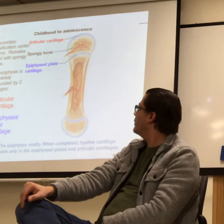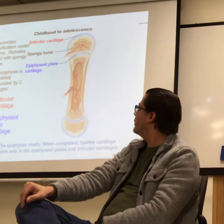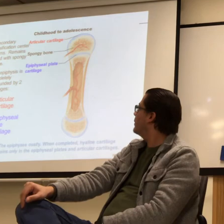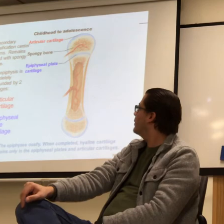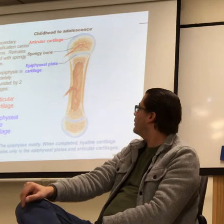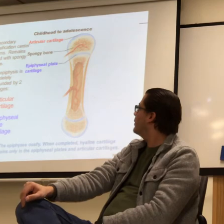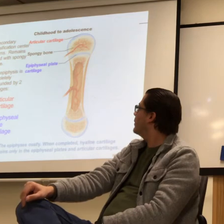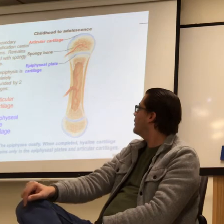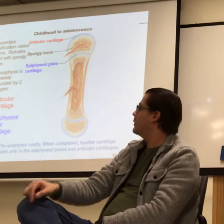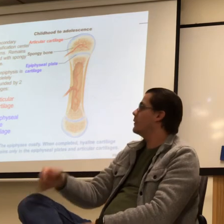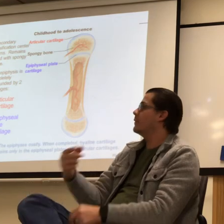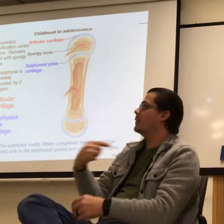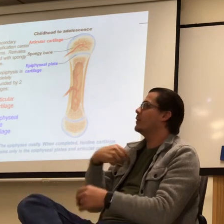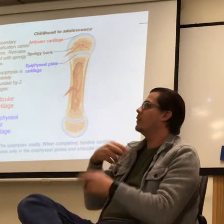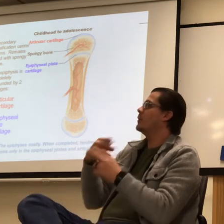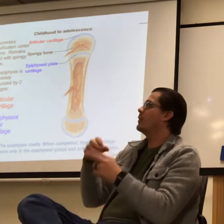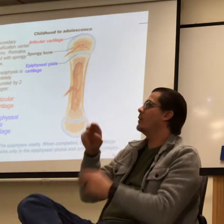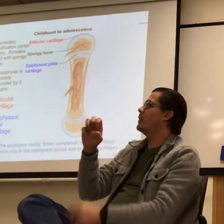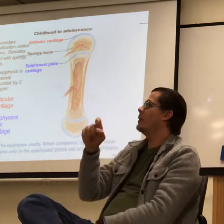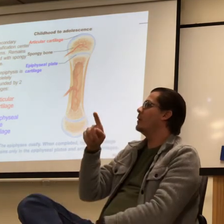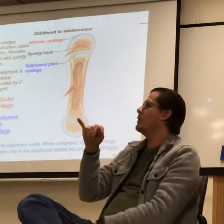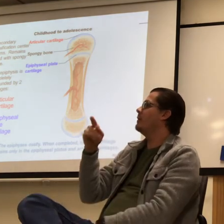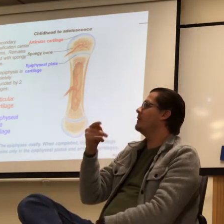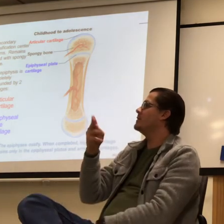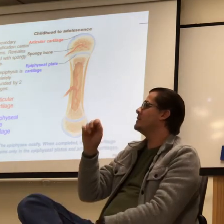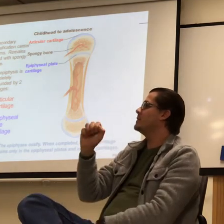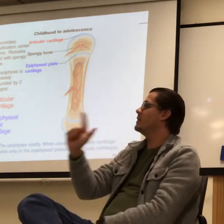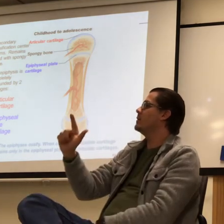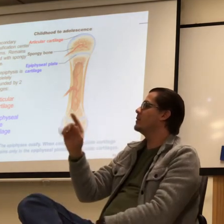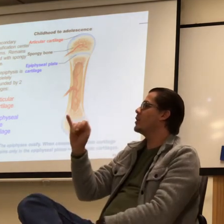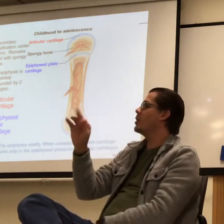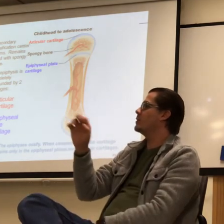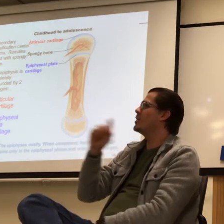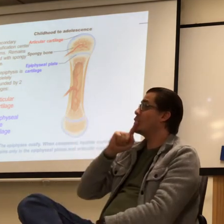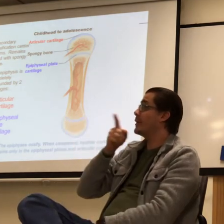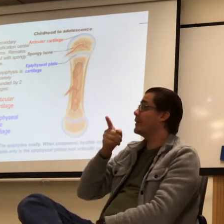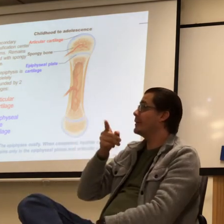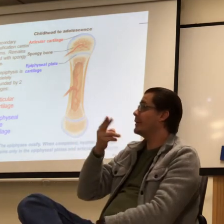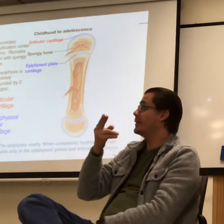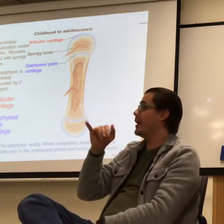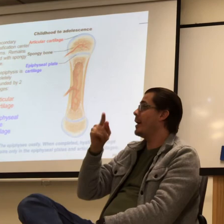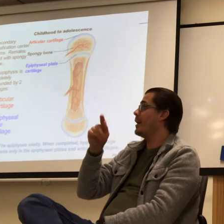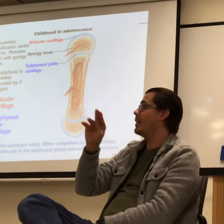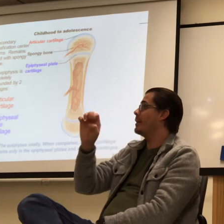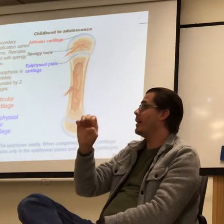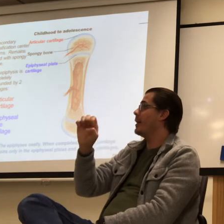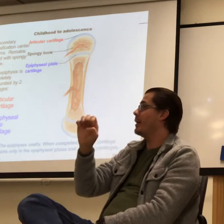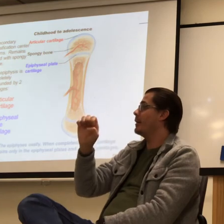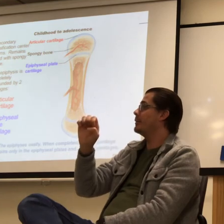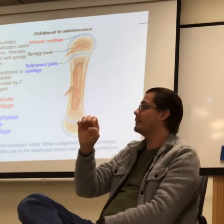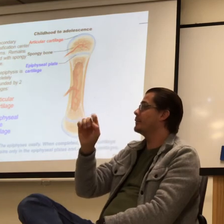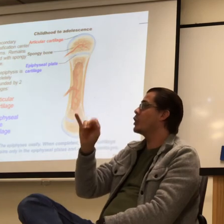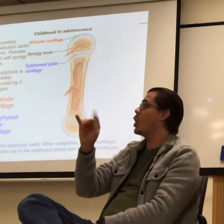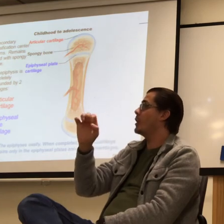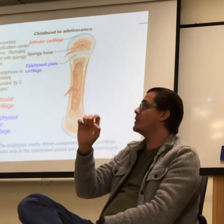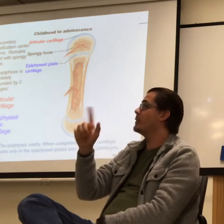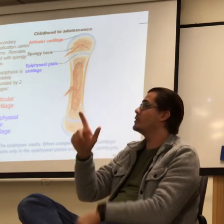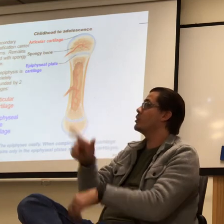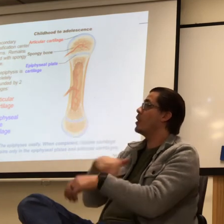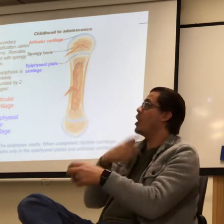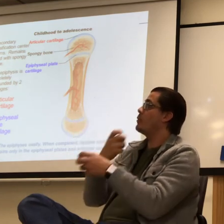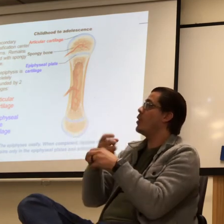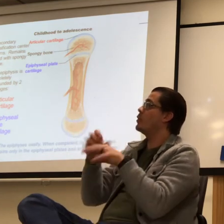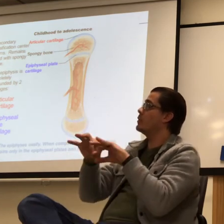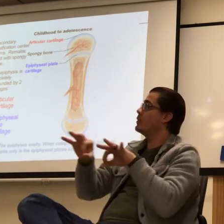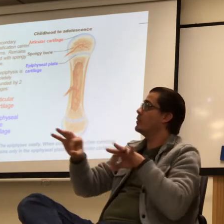We call it epiphyseal plate cartilage. It's literally hyaline cartilage. And that makes your long bones longer as you grow up. But you